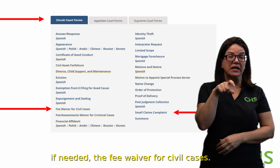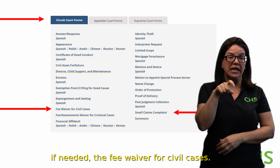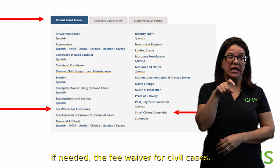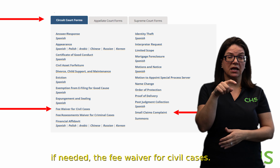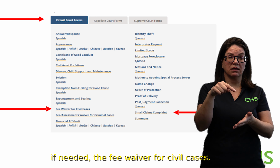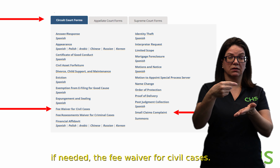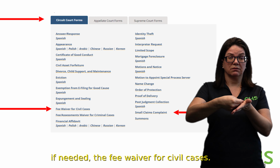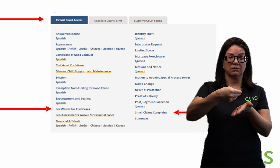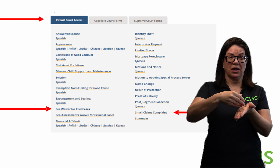civil cases.